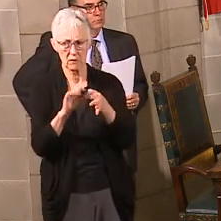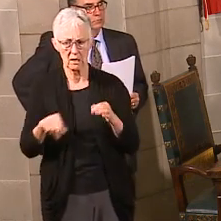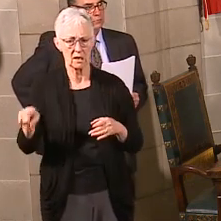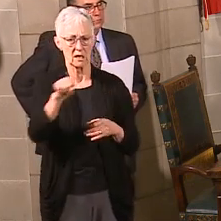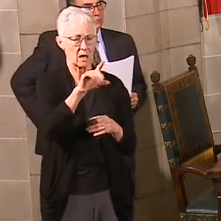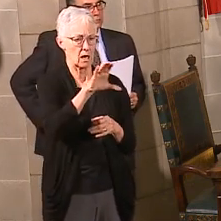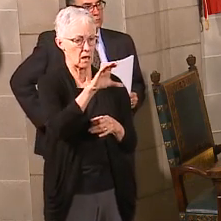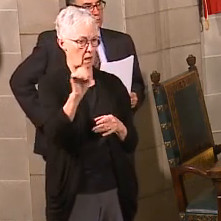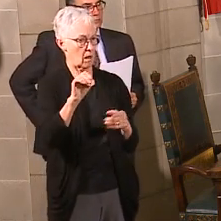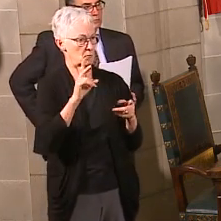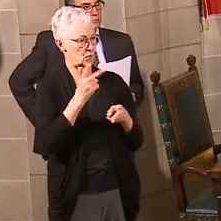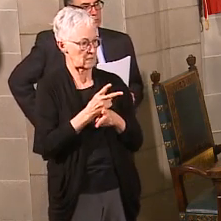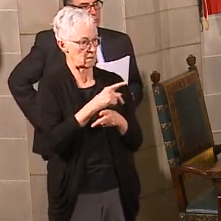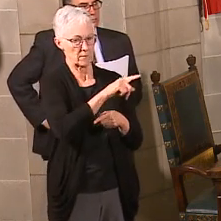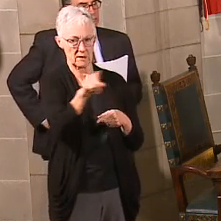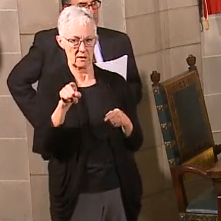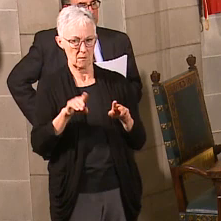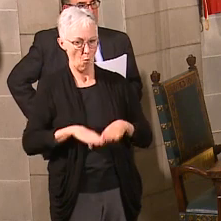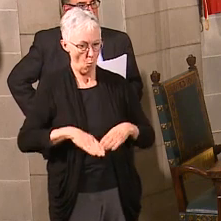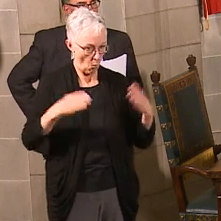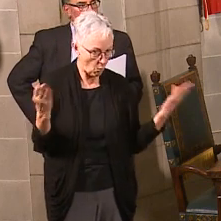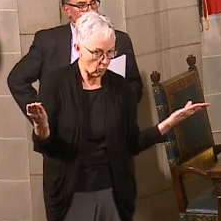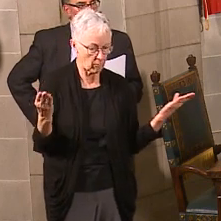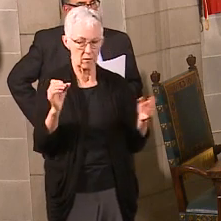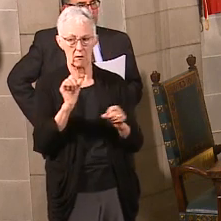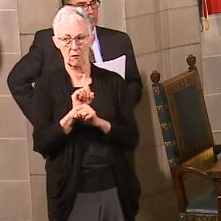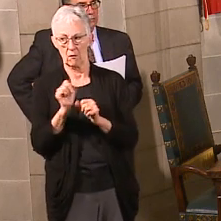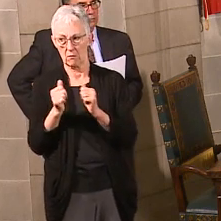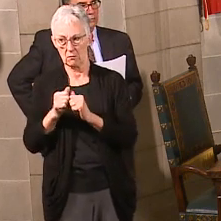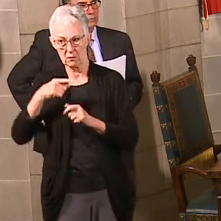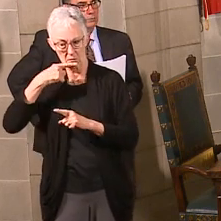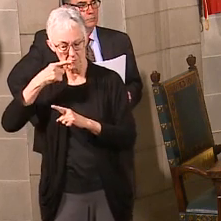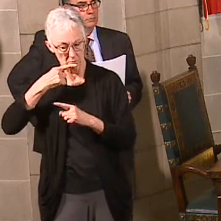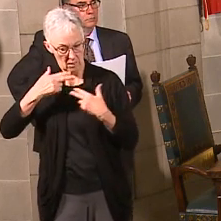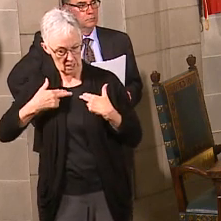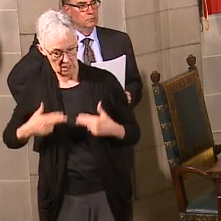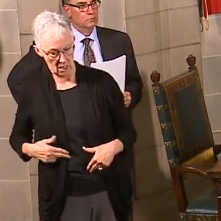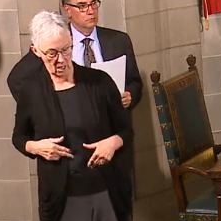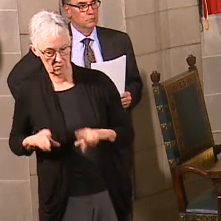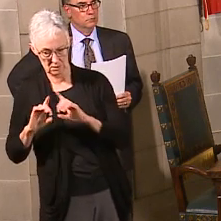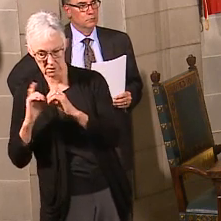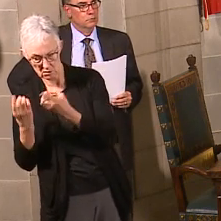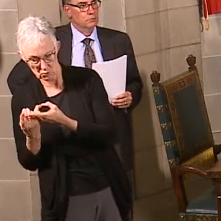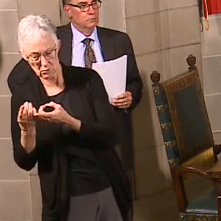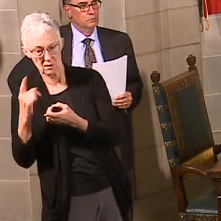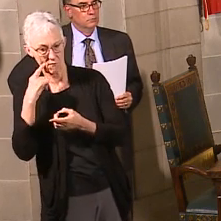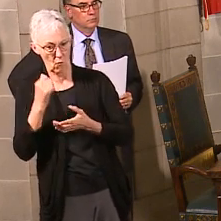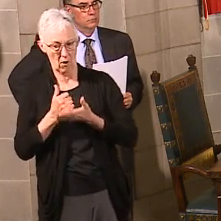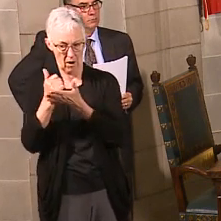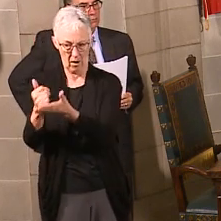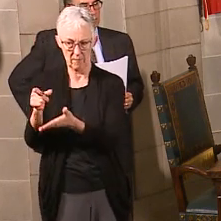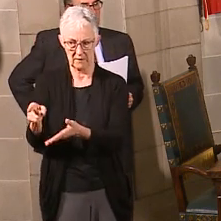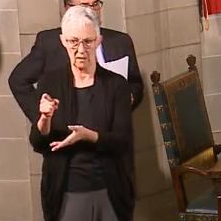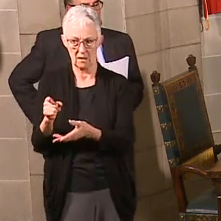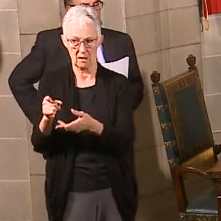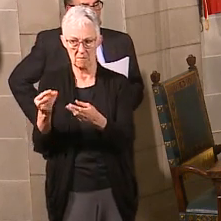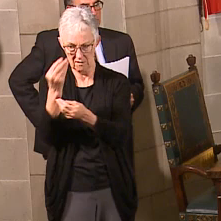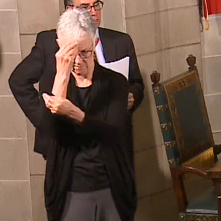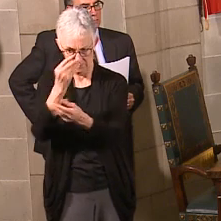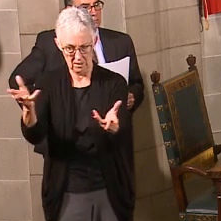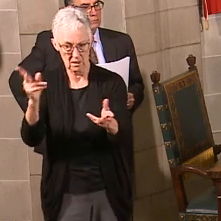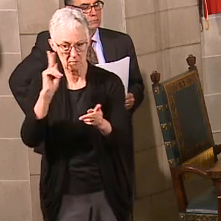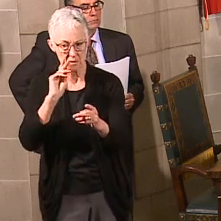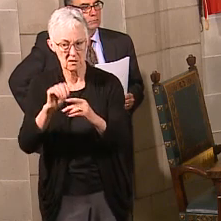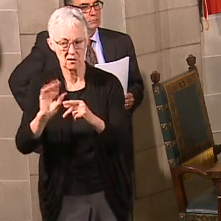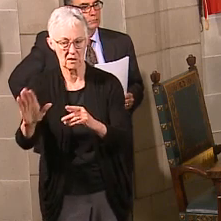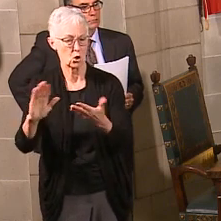staying open. We're working with the local public health districts, as I mentioned, the call with Teresa Anderson and Mayor Steele in Grand Island on Friday. We're going to continue to work with